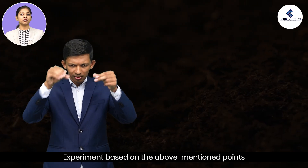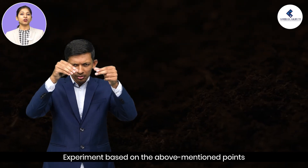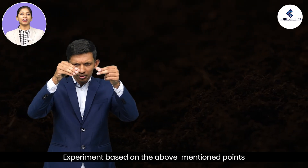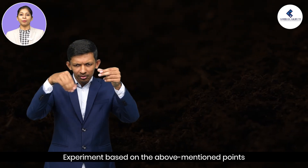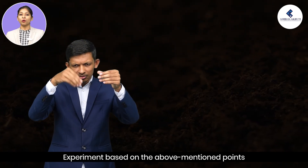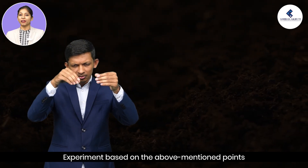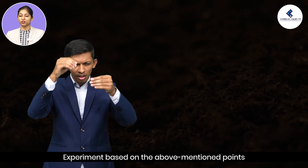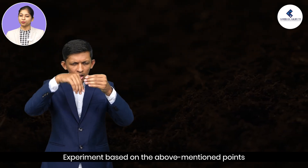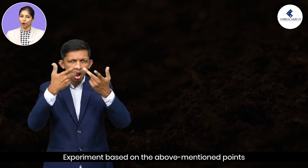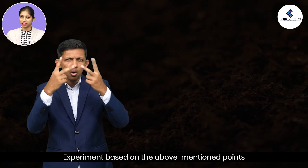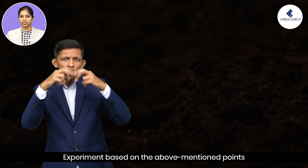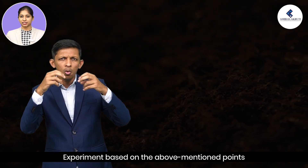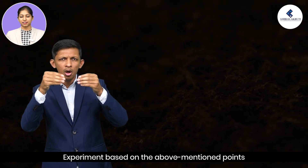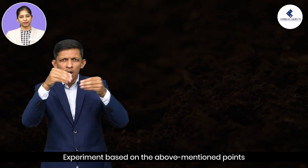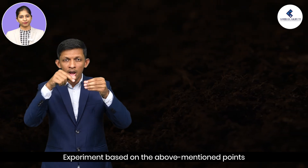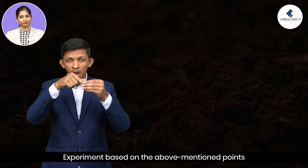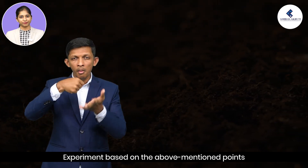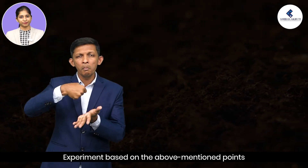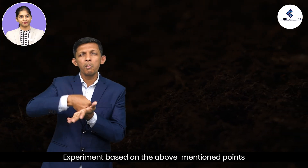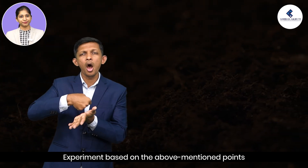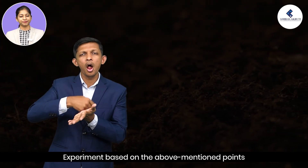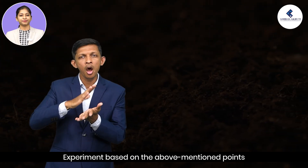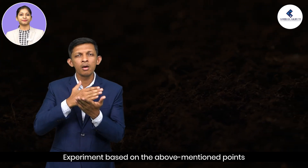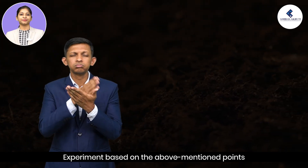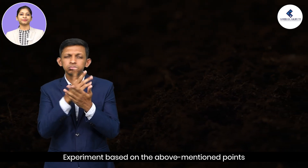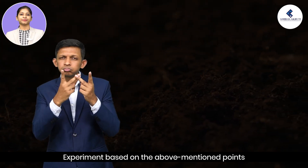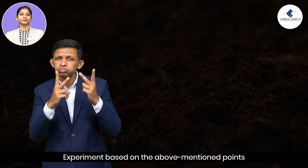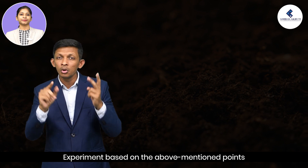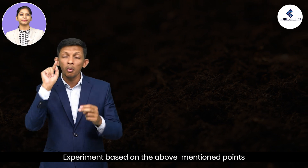Experiment based on the above mentioned points.